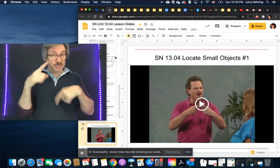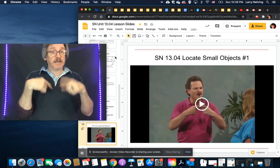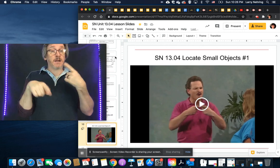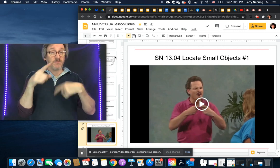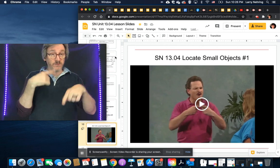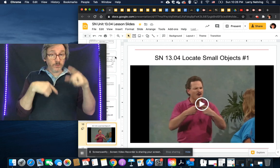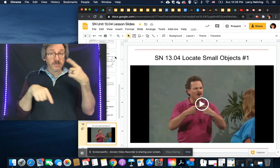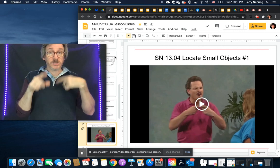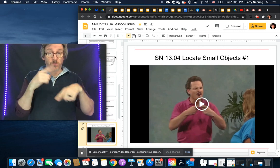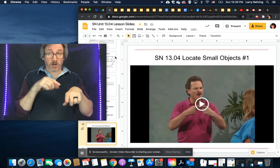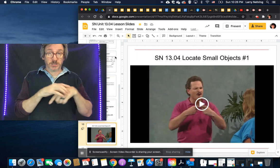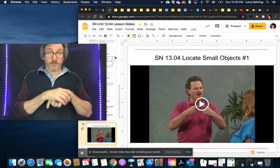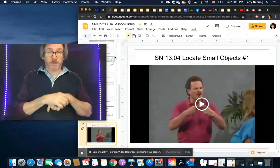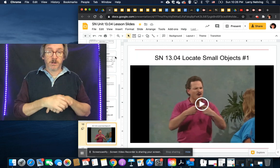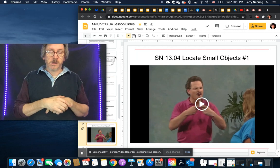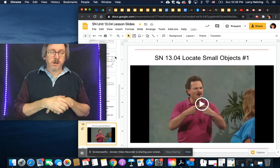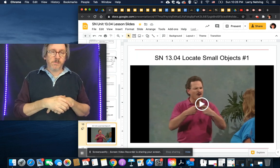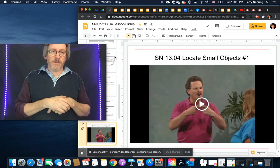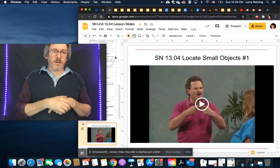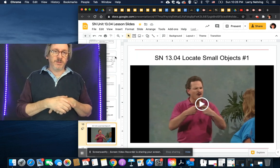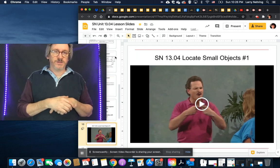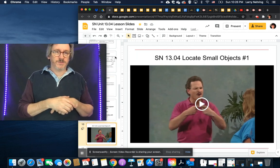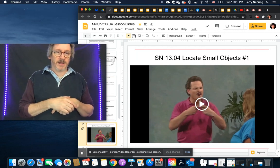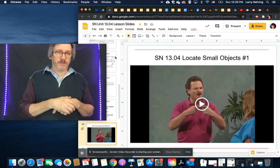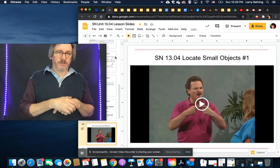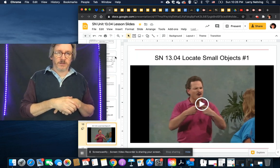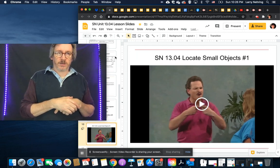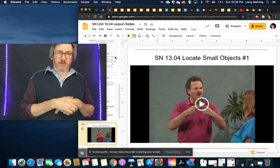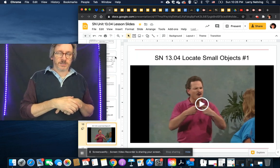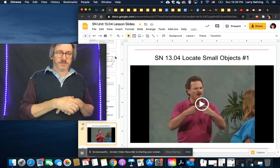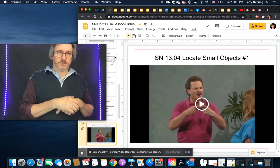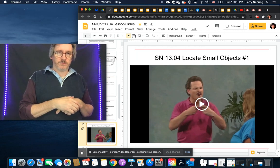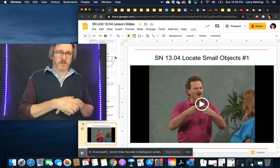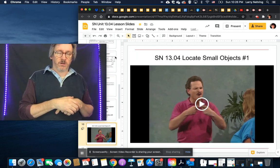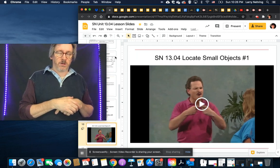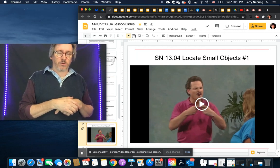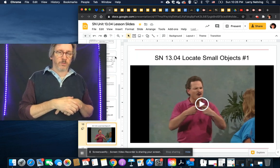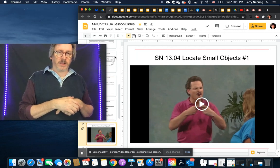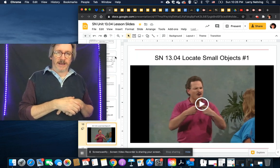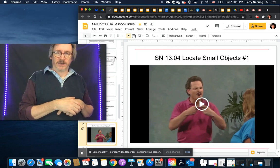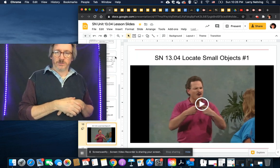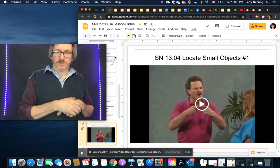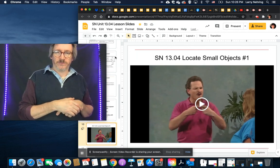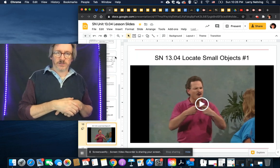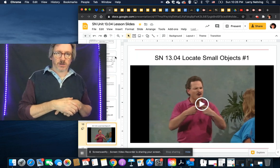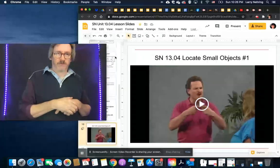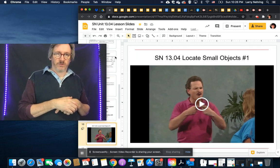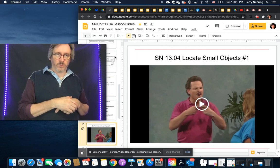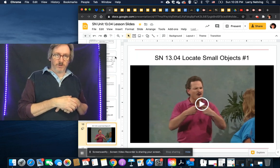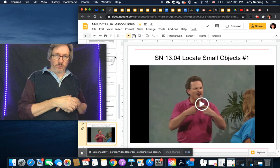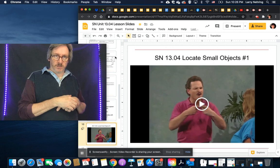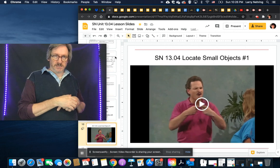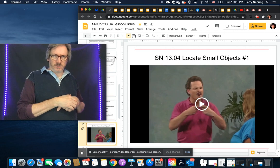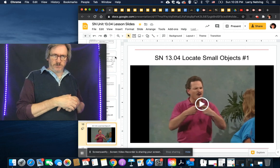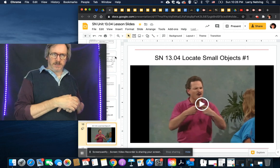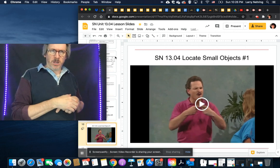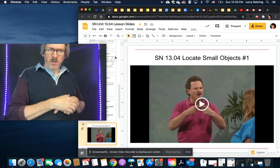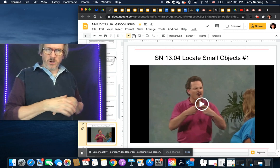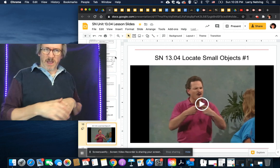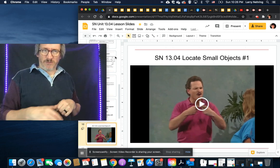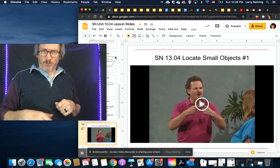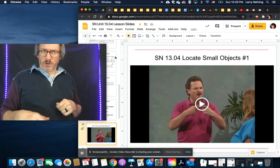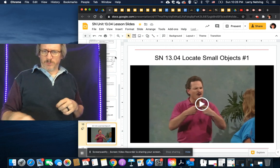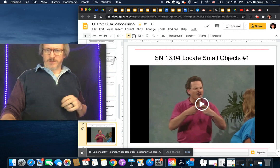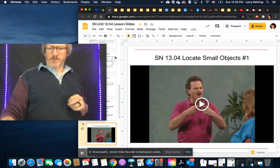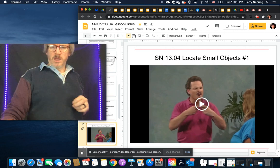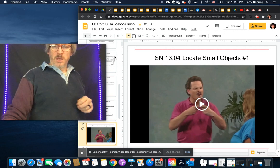it's going to take a couple of viewings to watch them. But be amused by their just horrible attitudes and feel sorry for the women who are in the scenes with them who